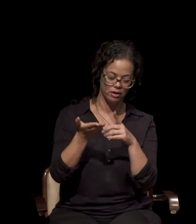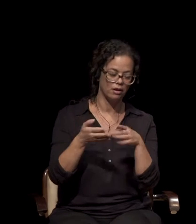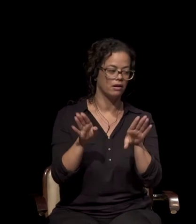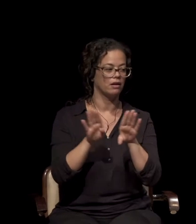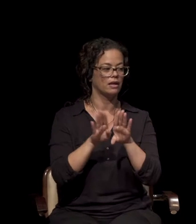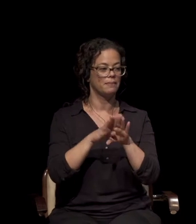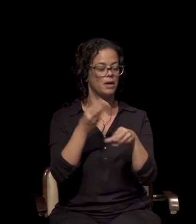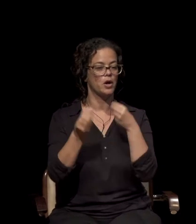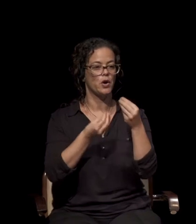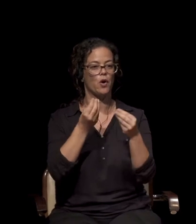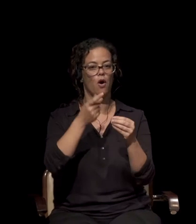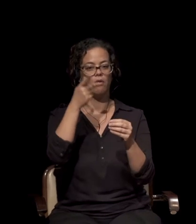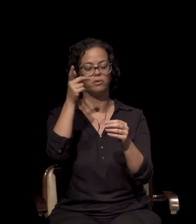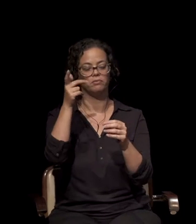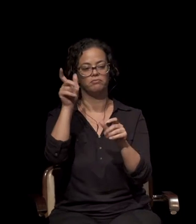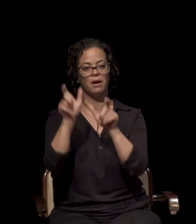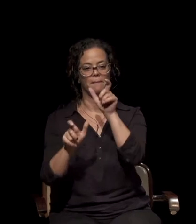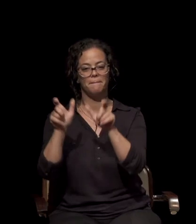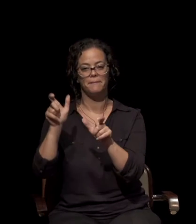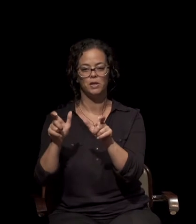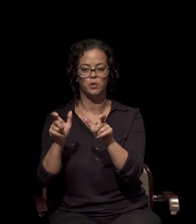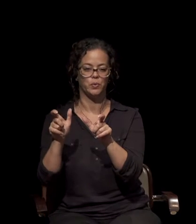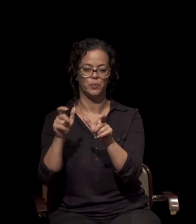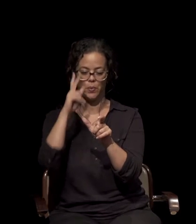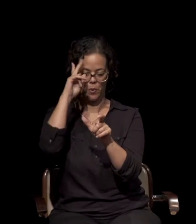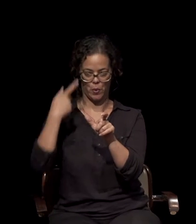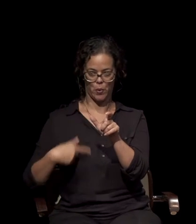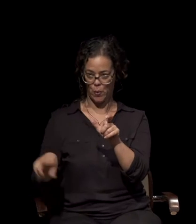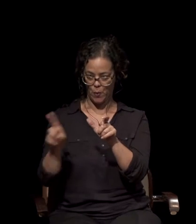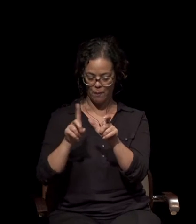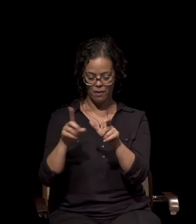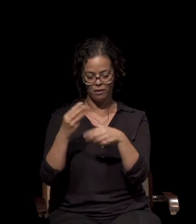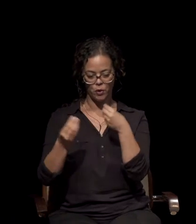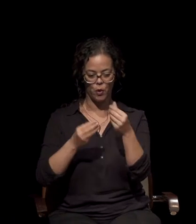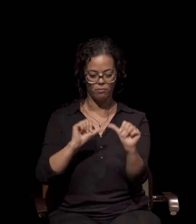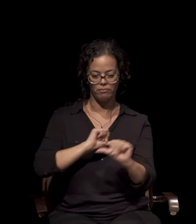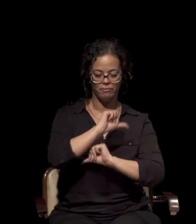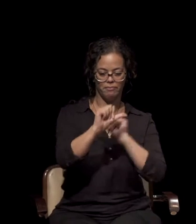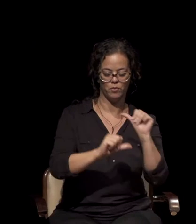is Jacques Tati's Playtime.